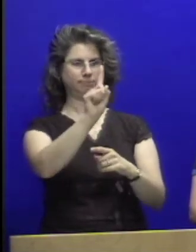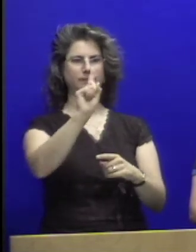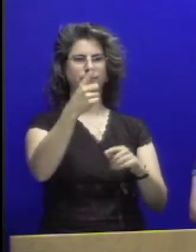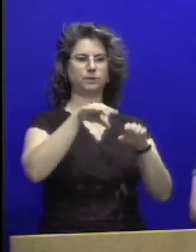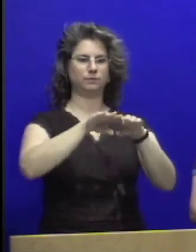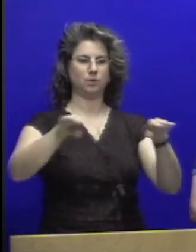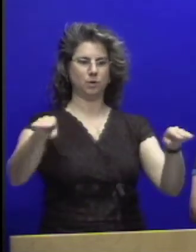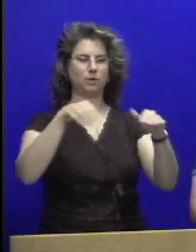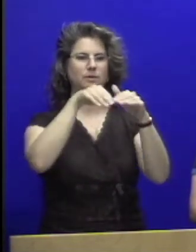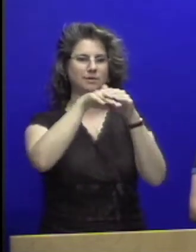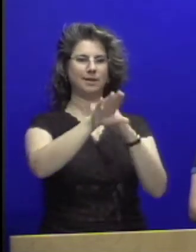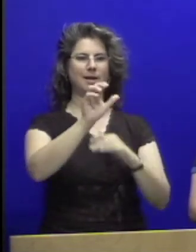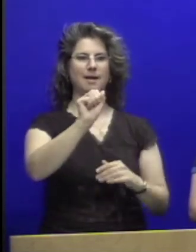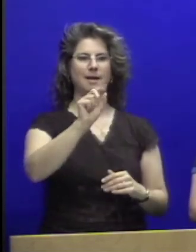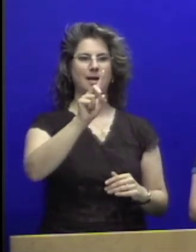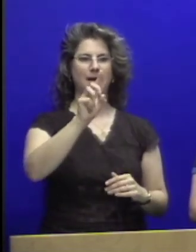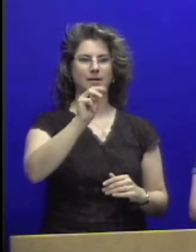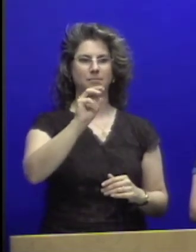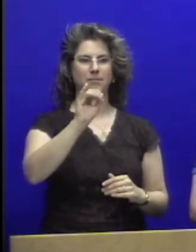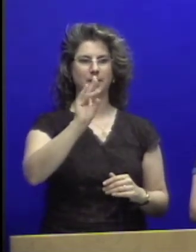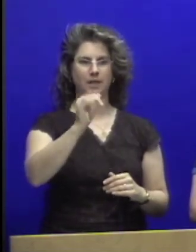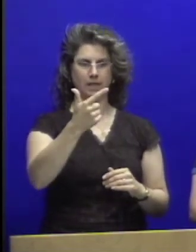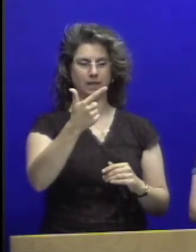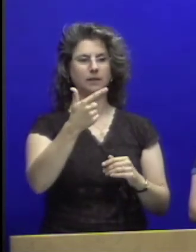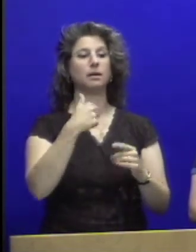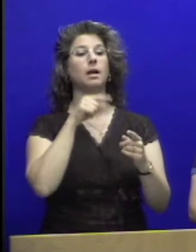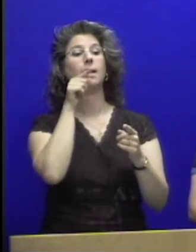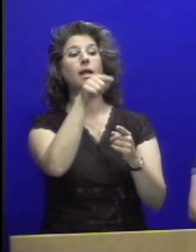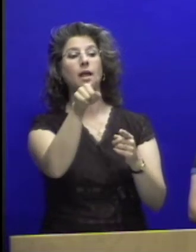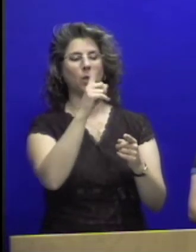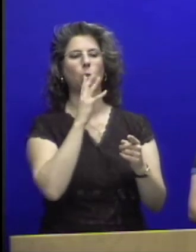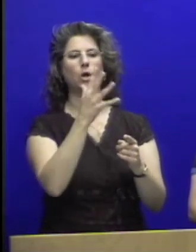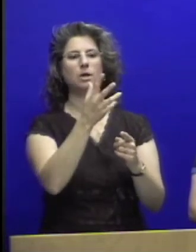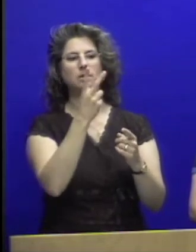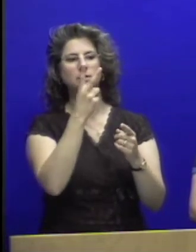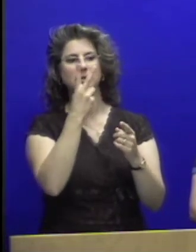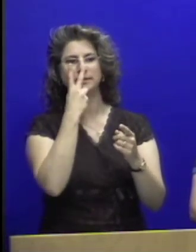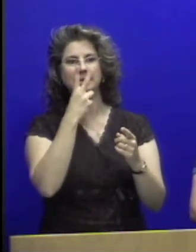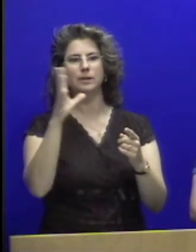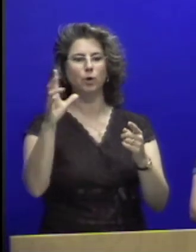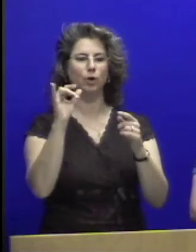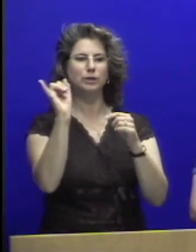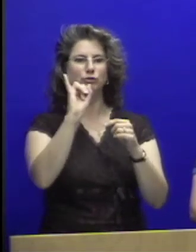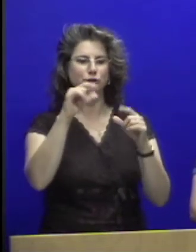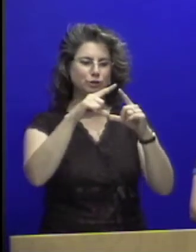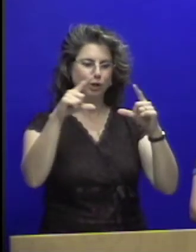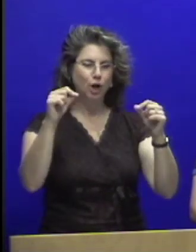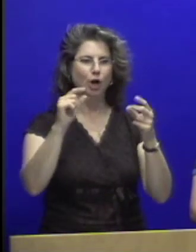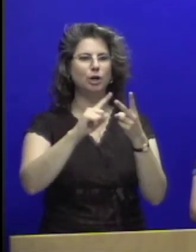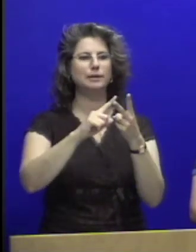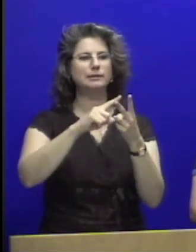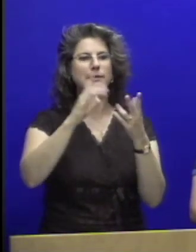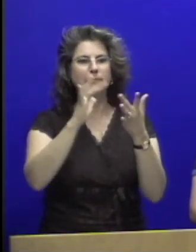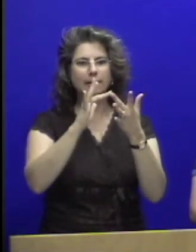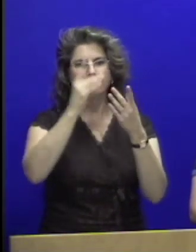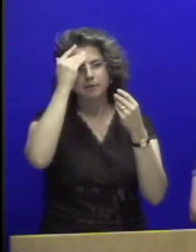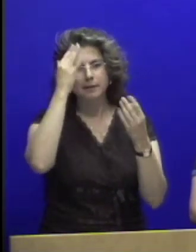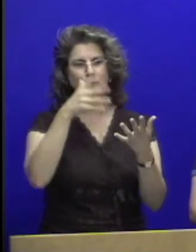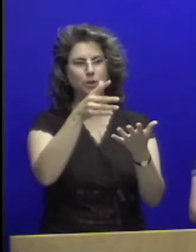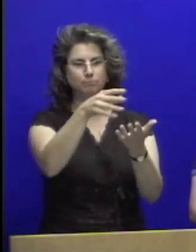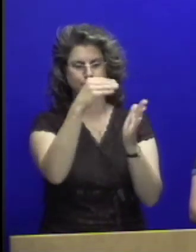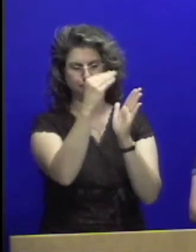admitting, where they take your insurance card and all your contact